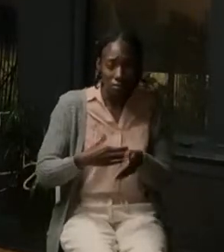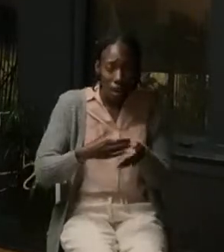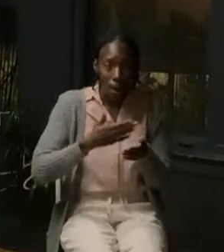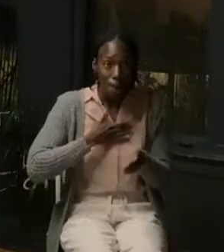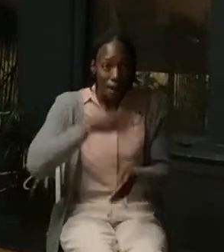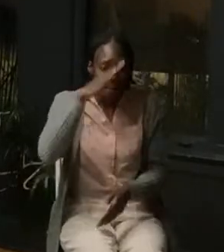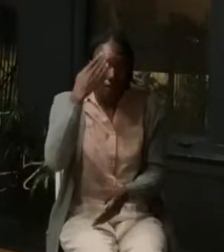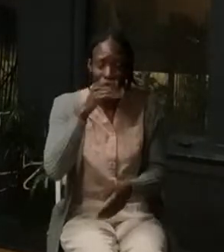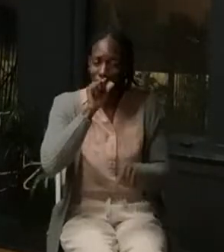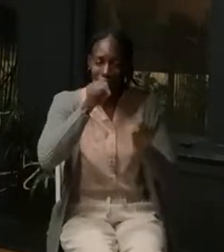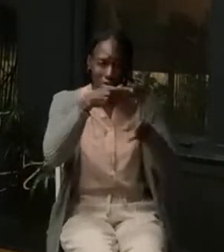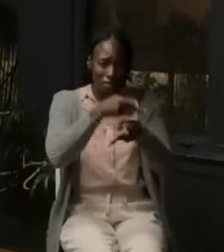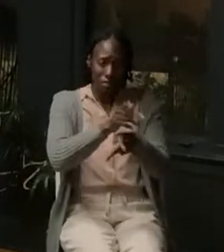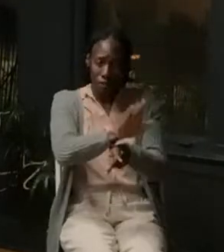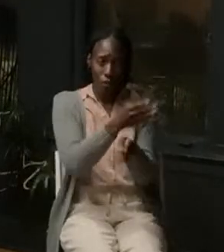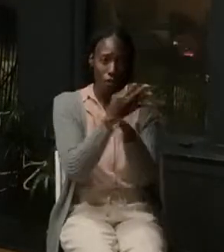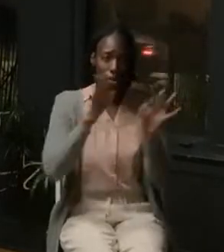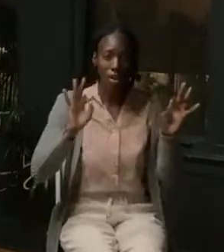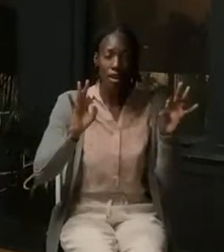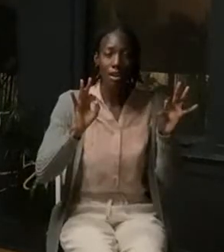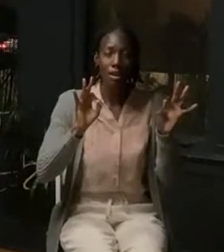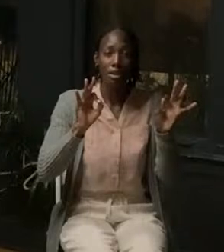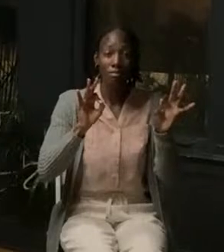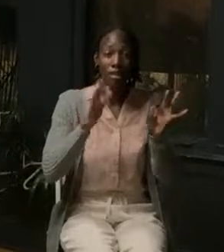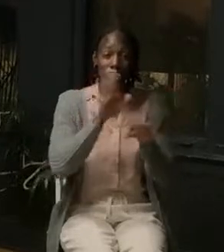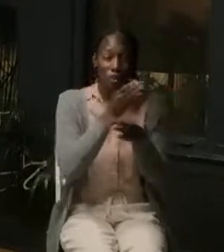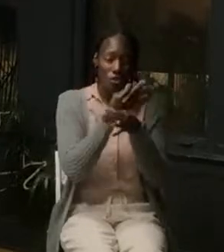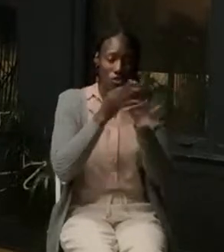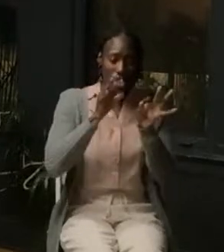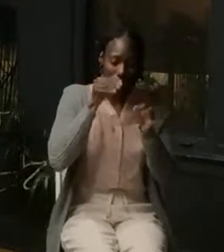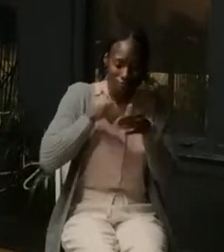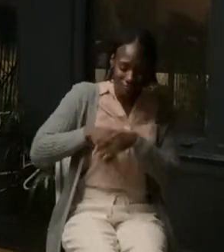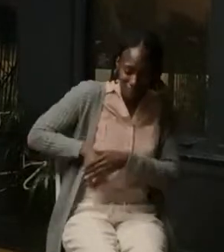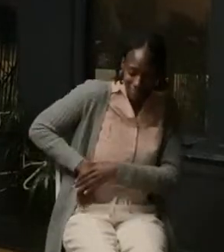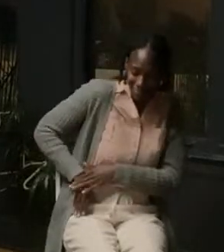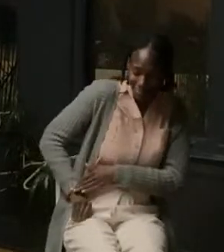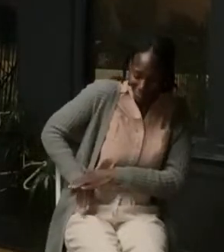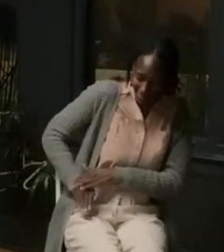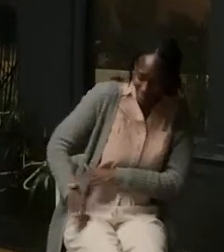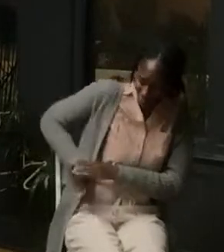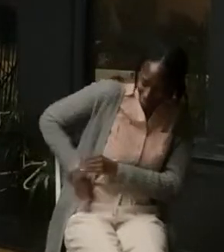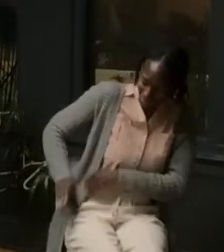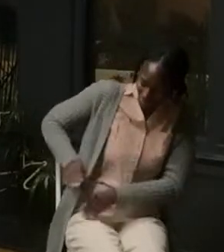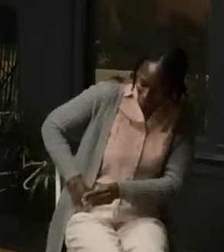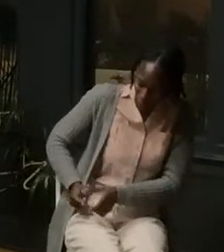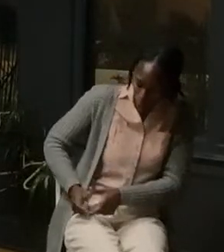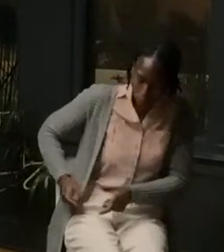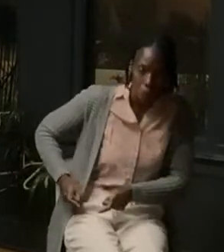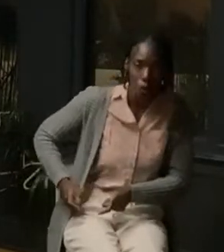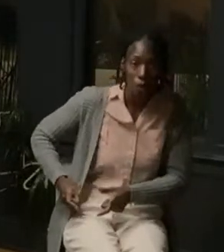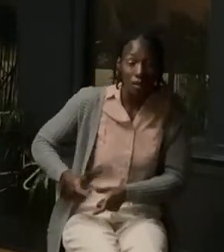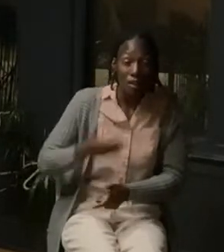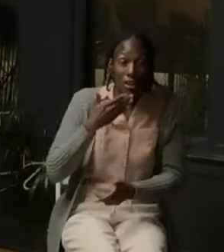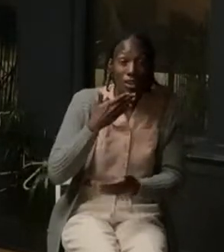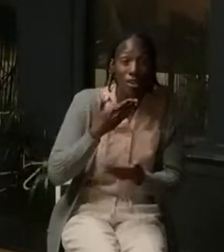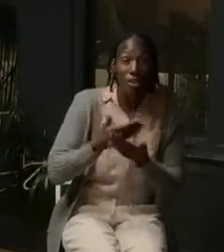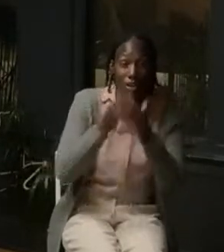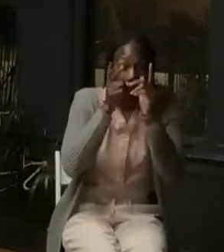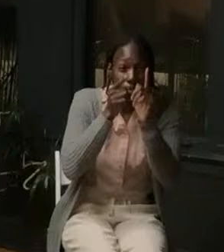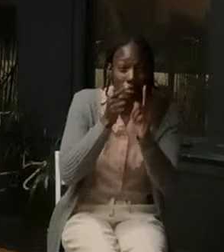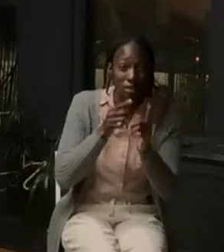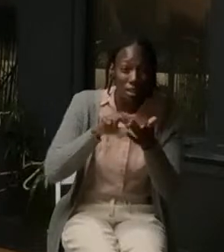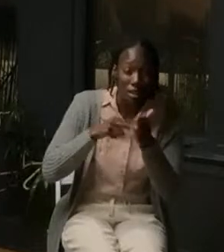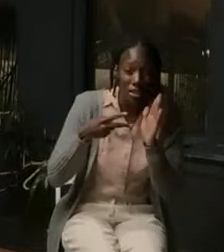can keep your freedom. Shove it deep into your pocket until you tear a hole in it. Good intentions